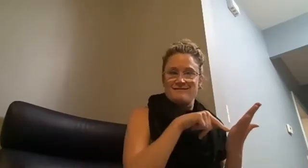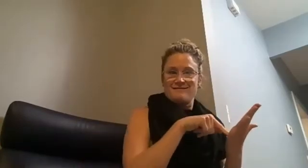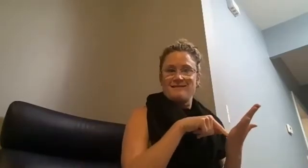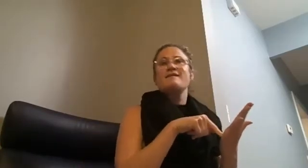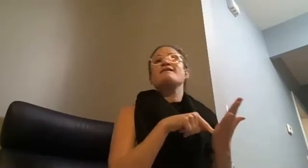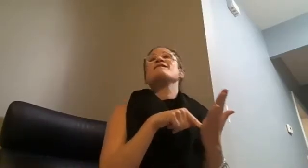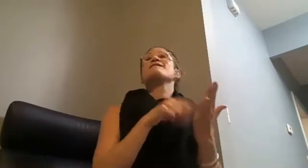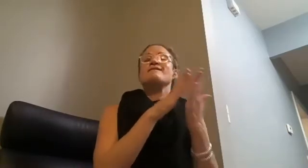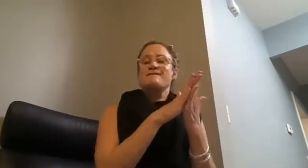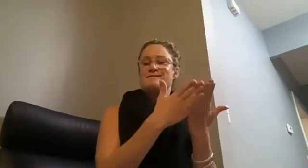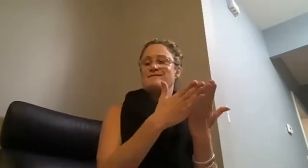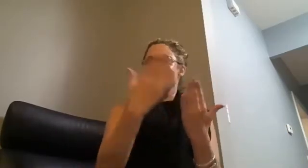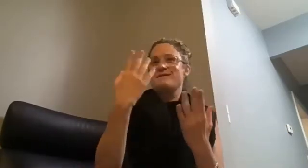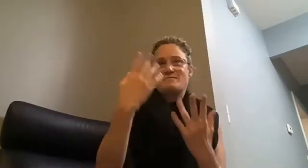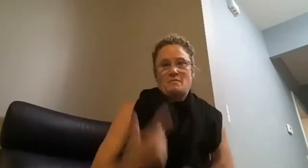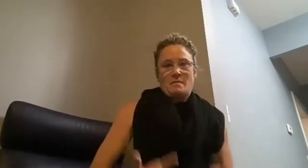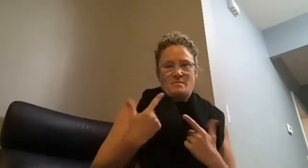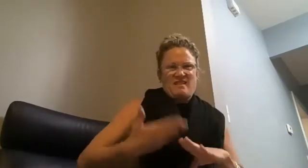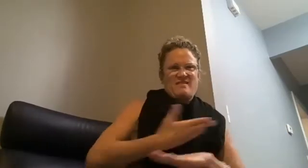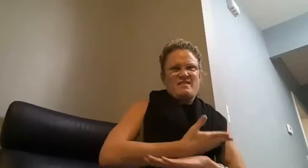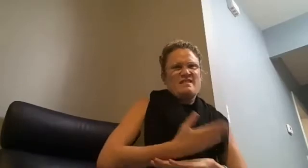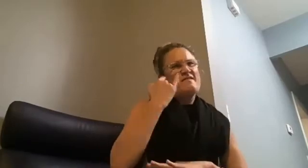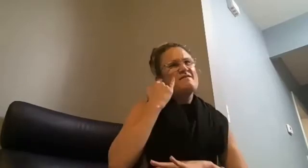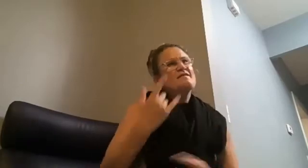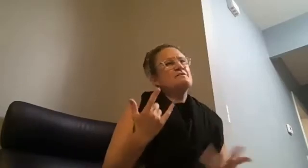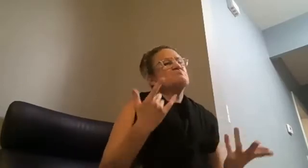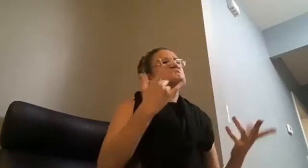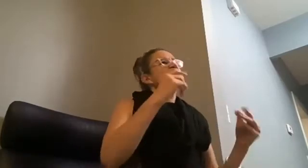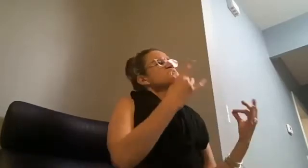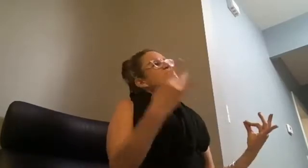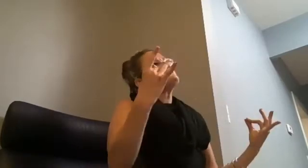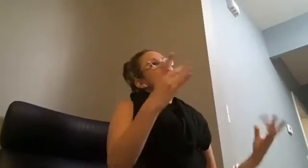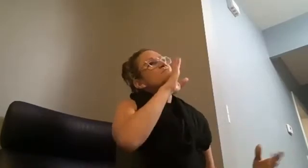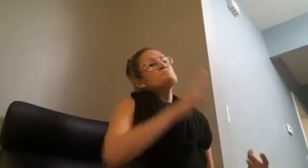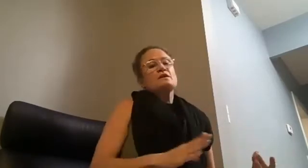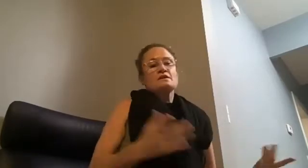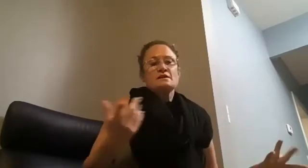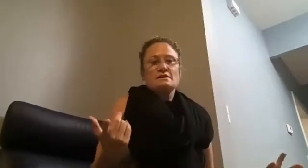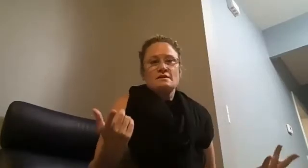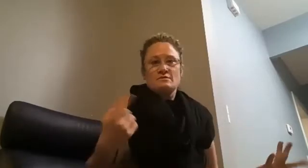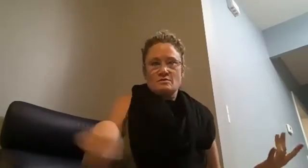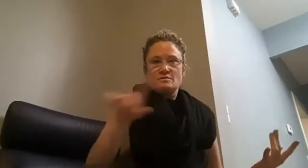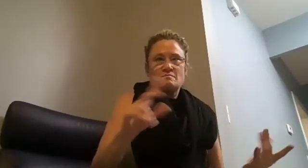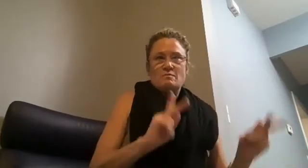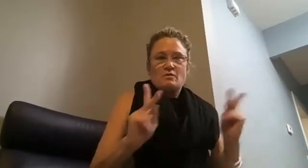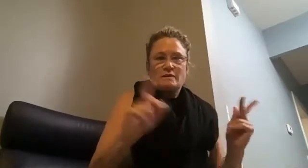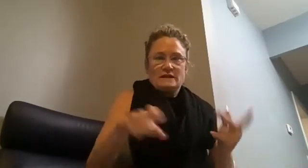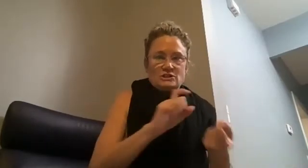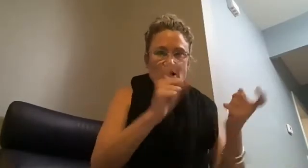idea that in order for me to ever find some form of kind of peaceful sobriety, all these people in my life would need to change. But what